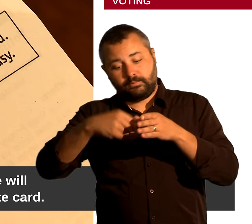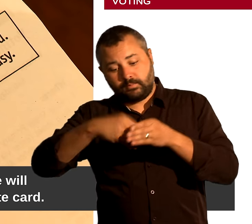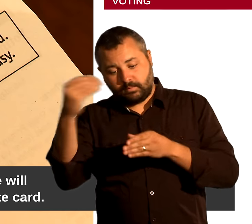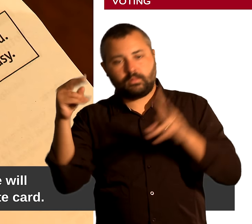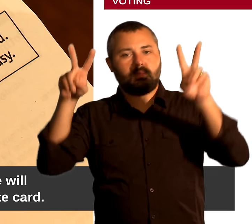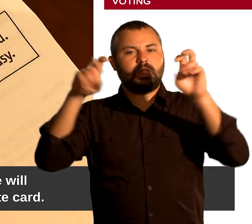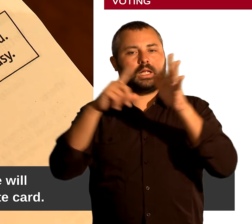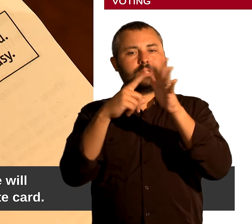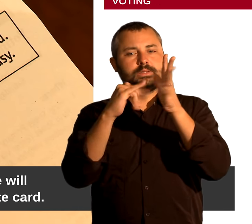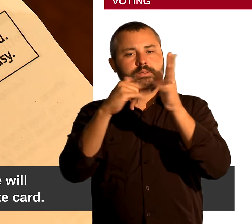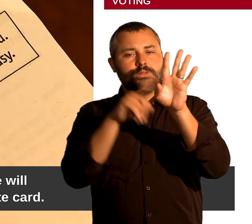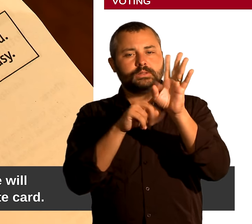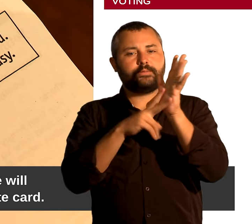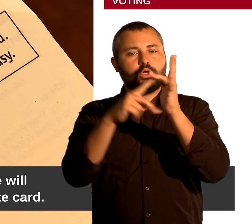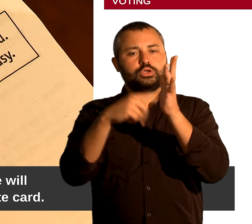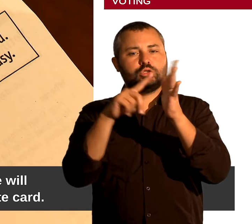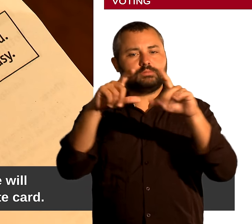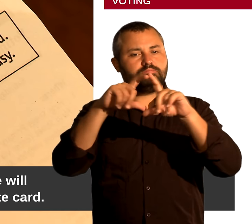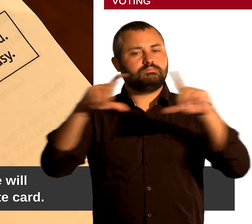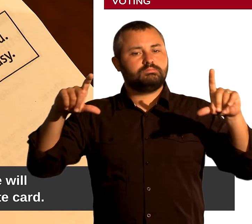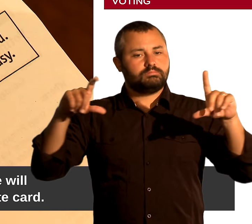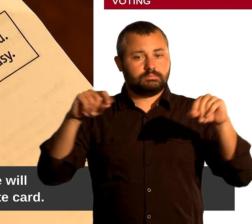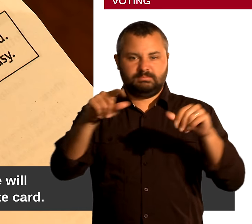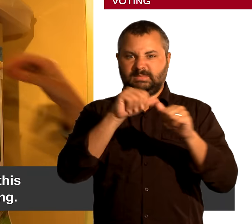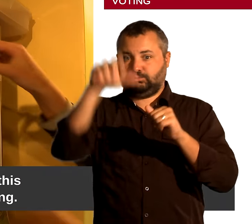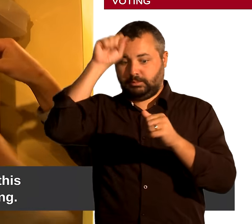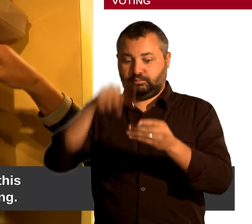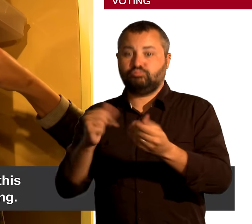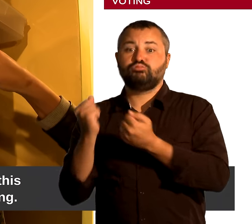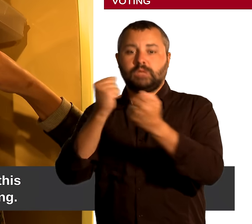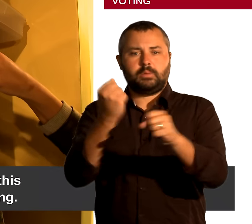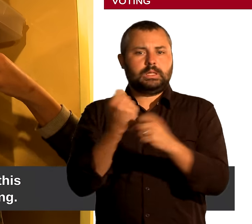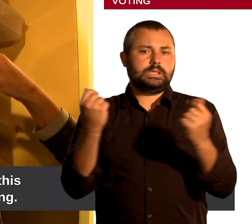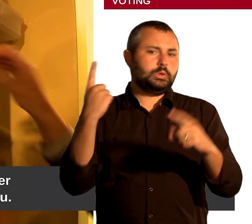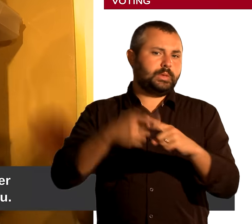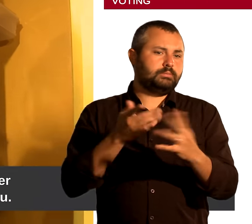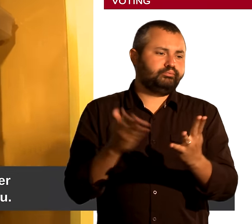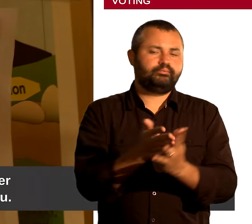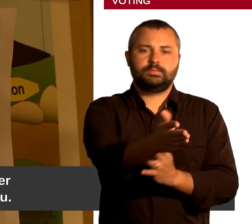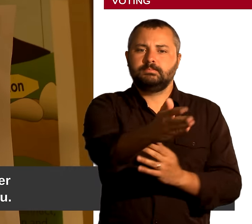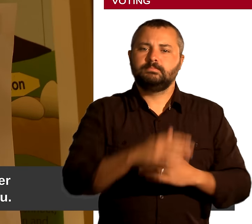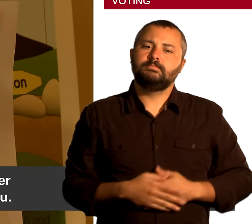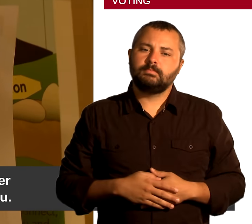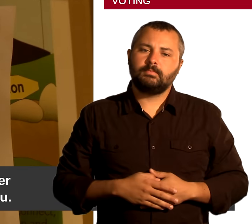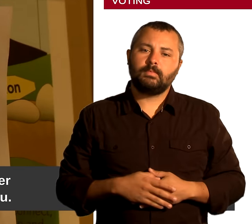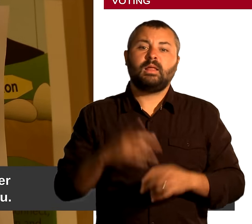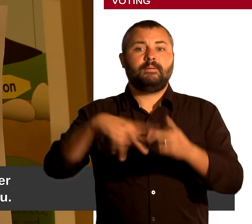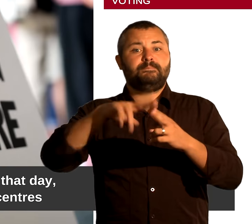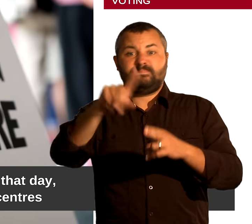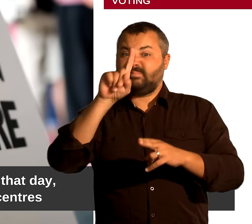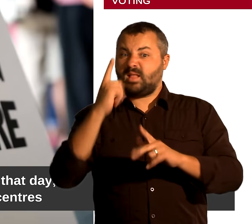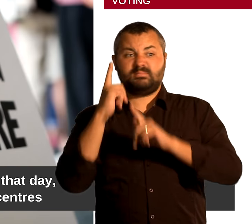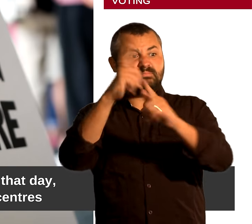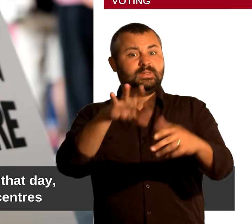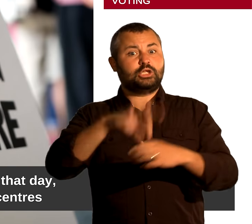The letter you receive will also have your easy vote card. Remember to bring this with you when voting. It will make it quicker and easier for you.